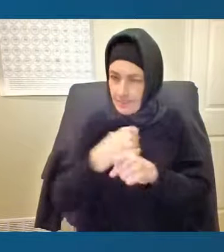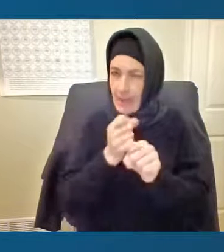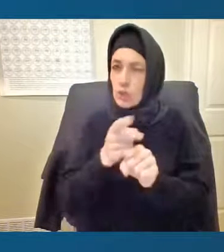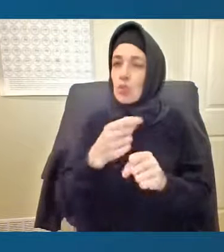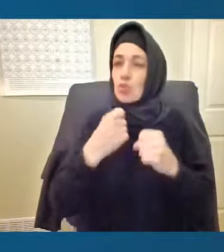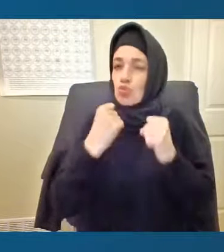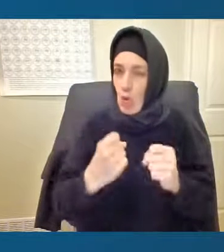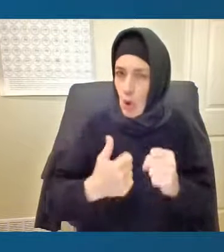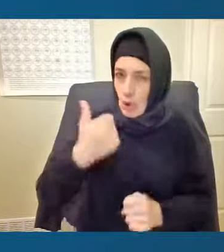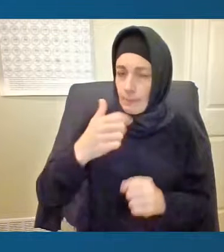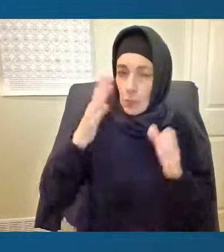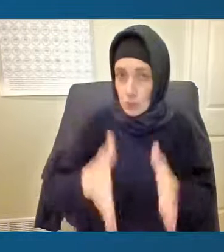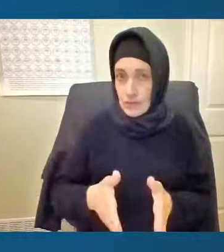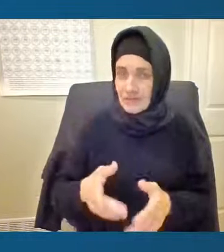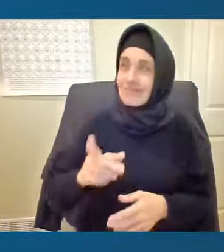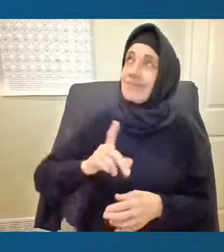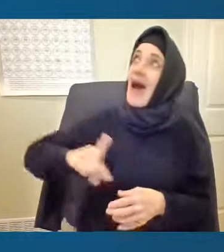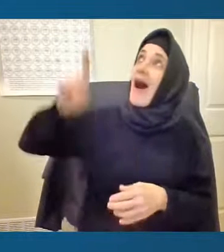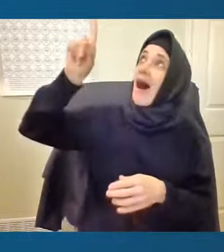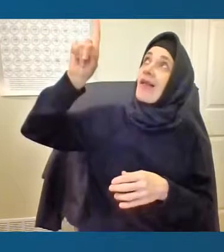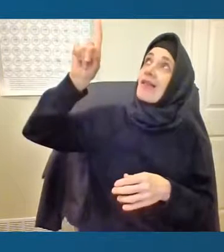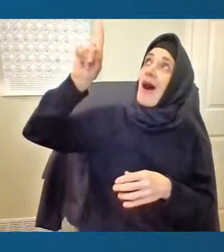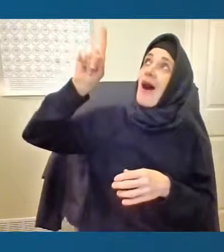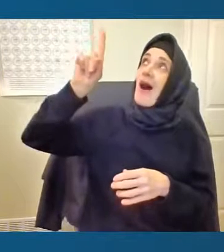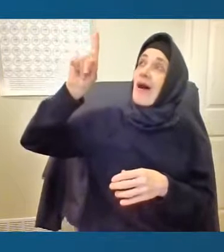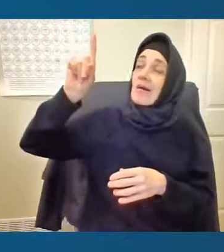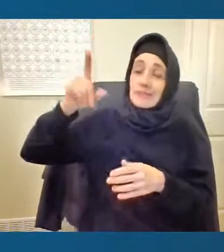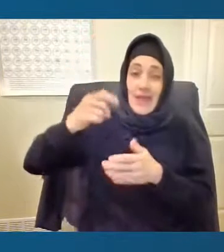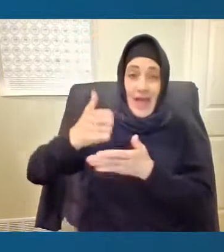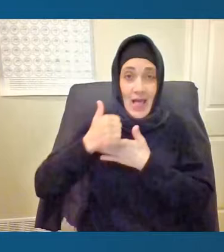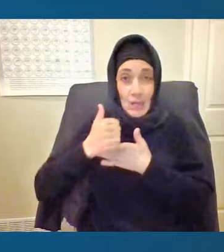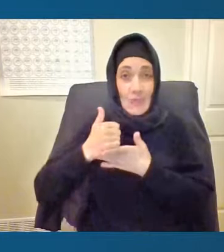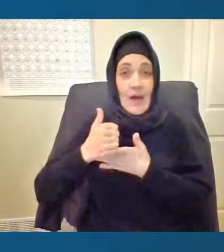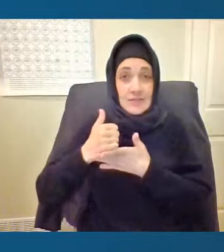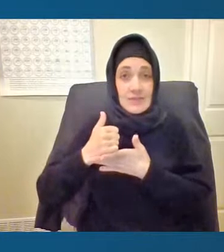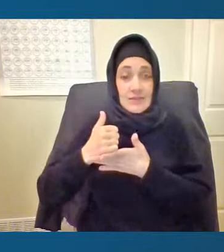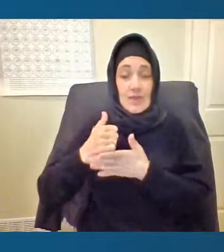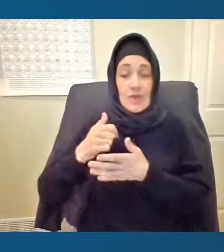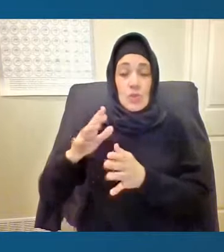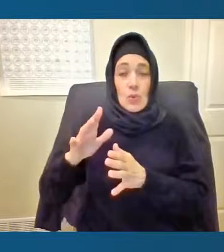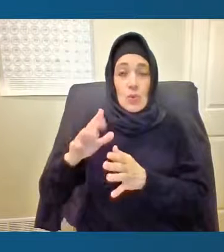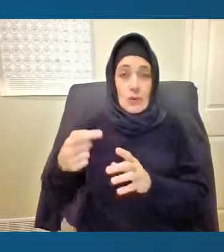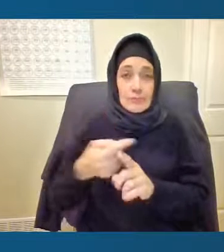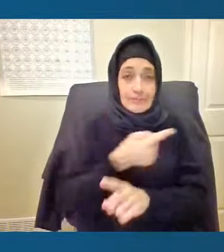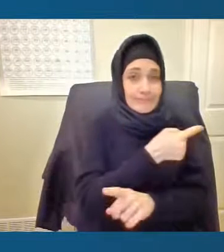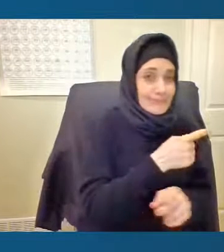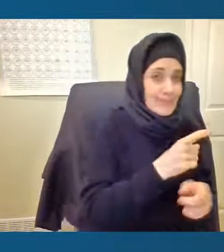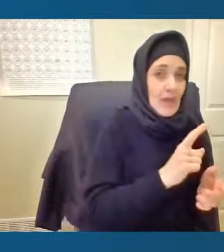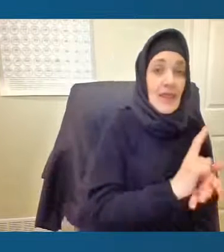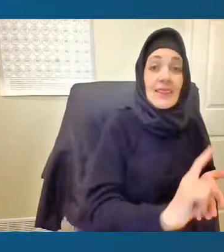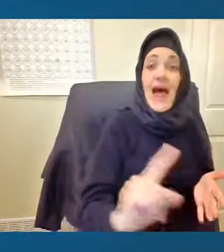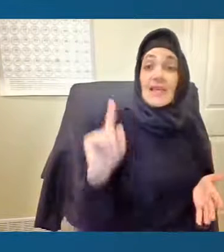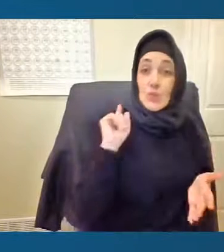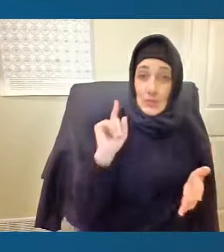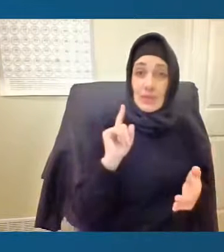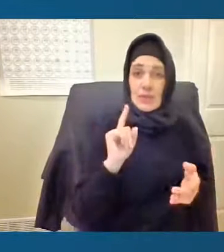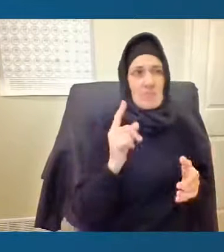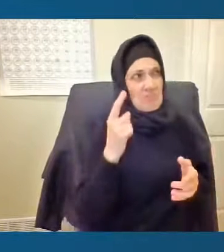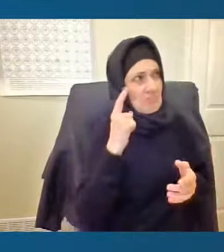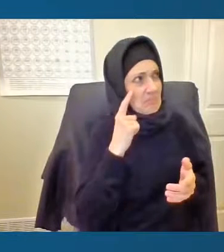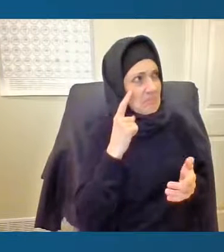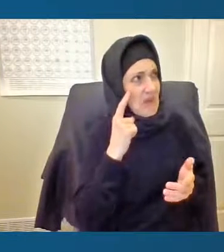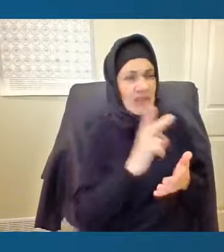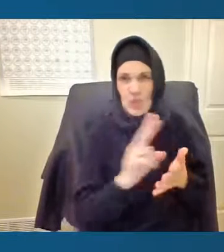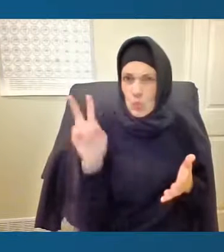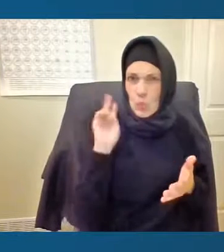May Allah make us of those people who, when we see the truth. Last week, I think it was 2 weeks ago, we read this dua. Oh Allah,